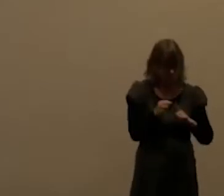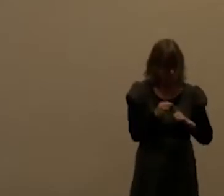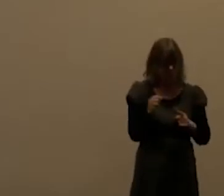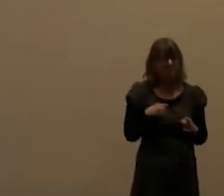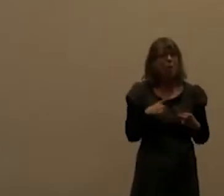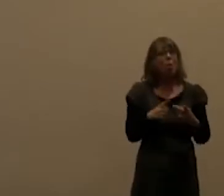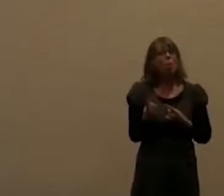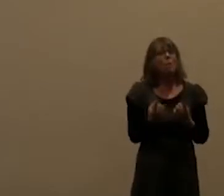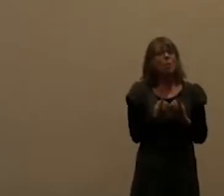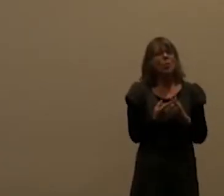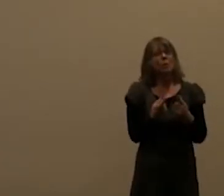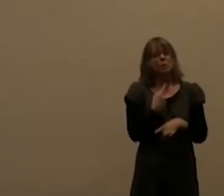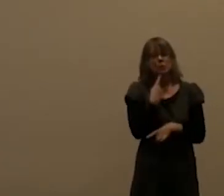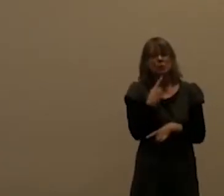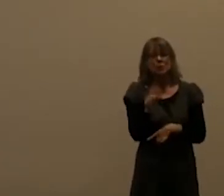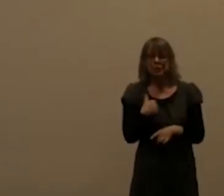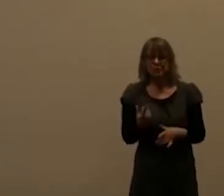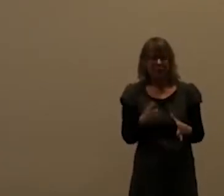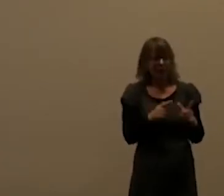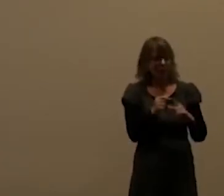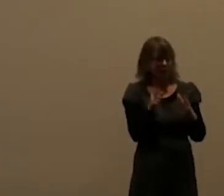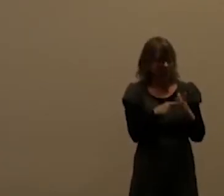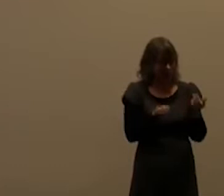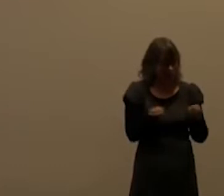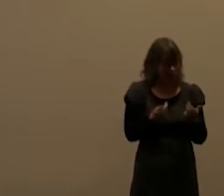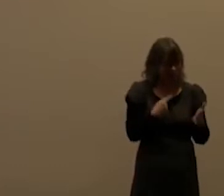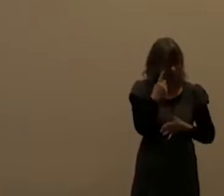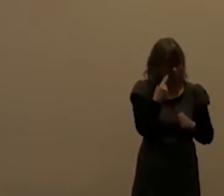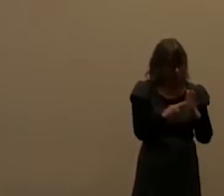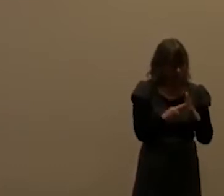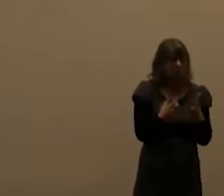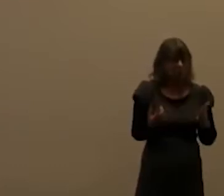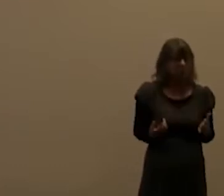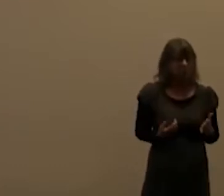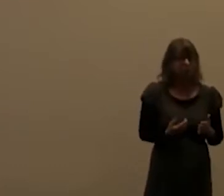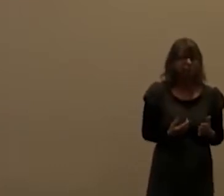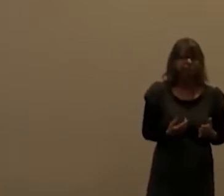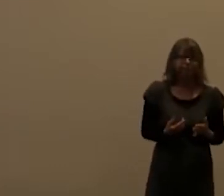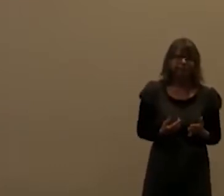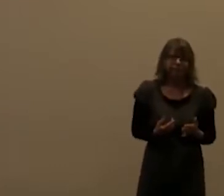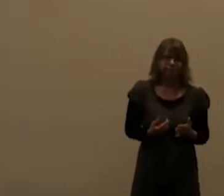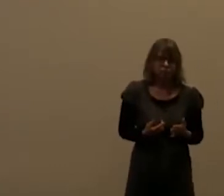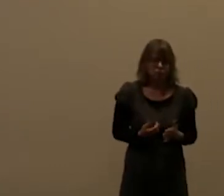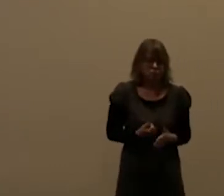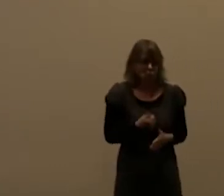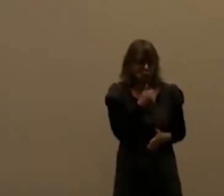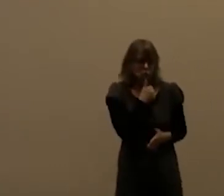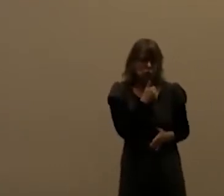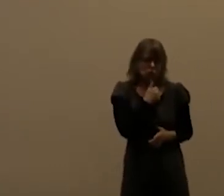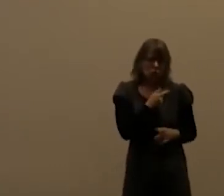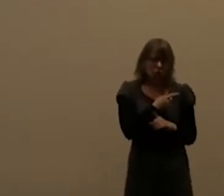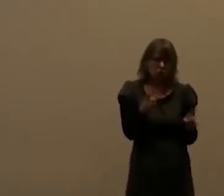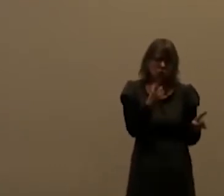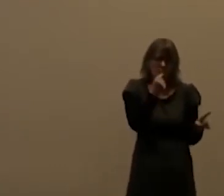the only other thing I want to touch on again is that API management, because I think this is a really powerful use case and a reason that you might want to